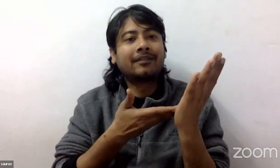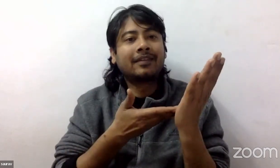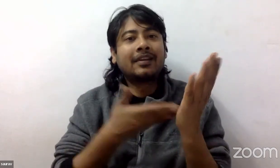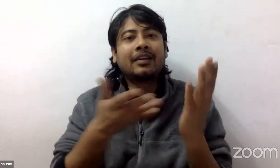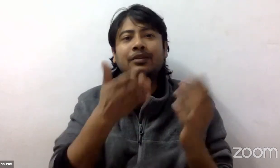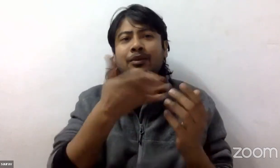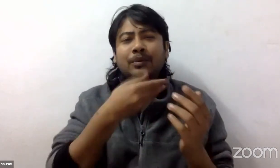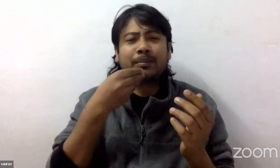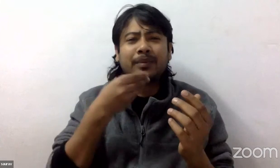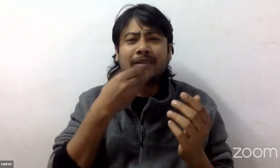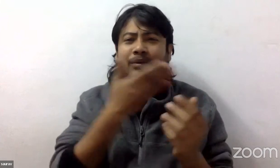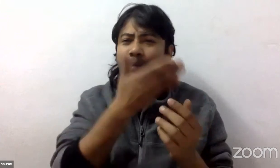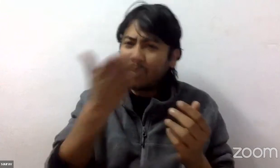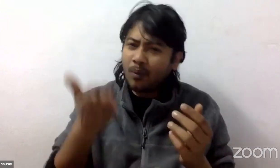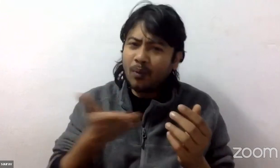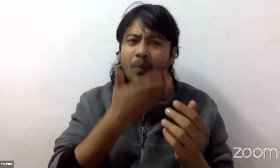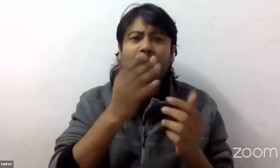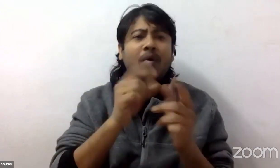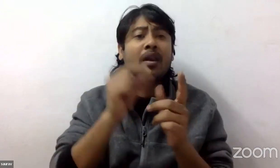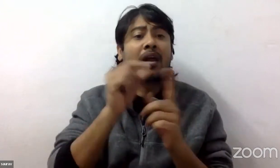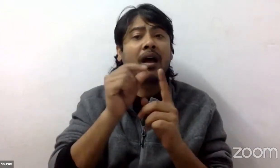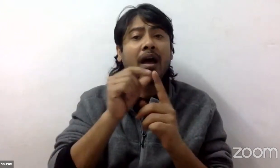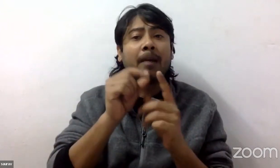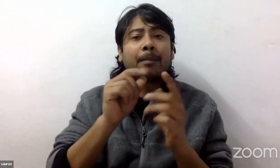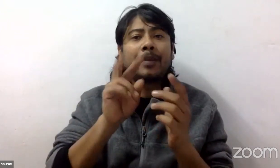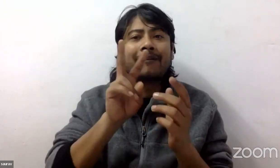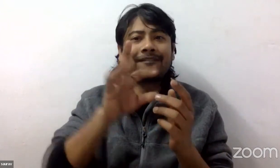because you get lots and lots of information in that app.